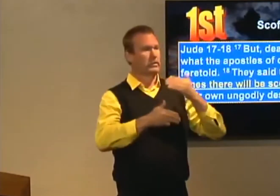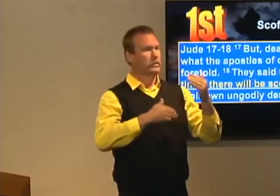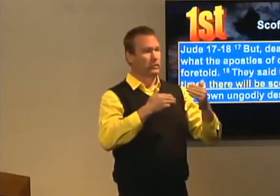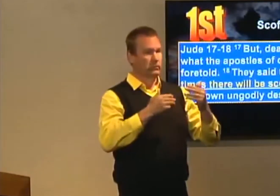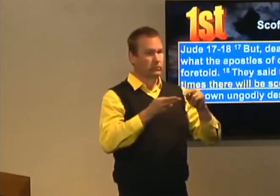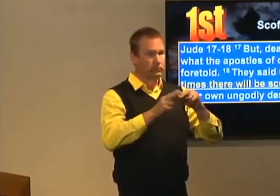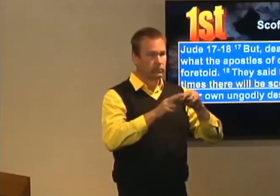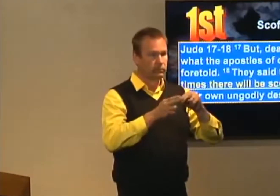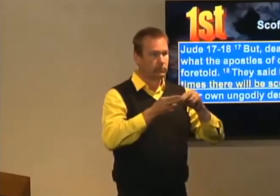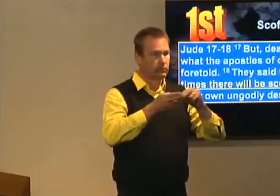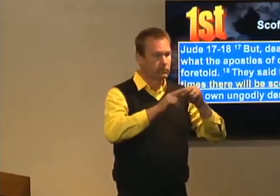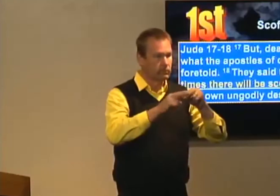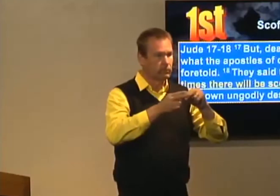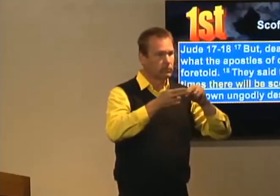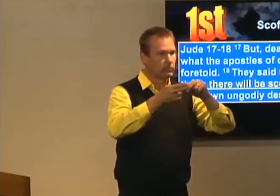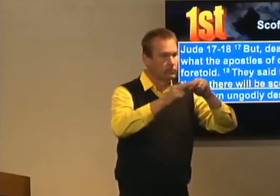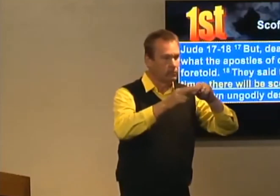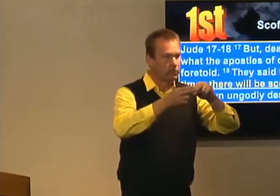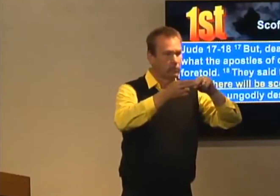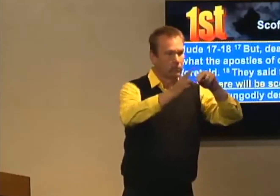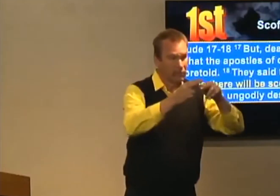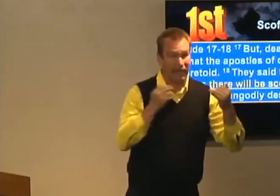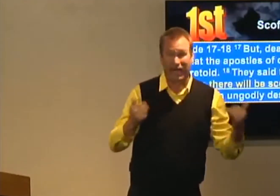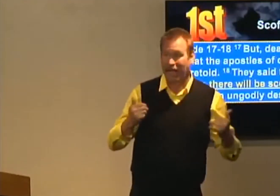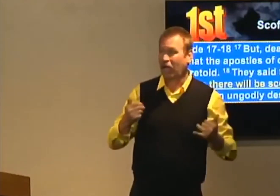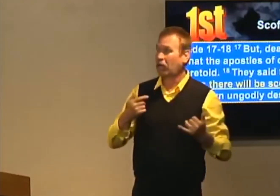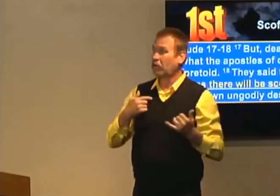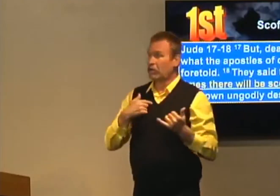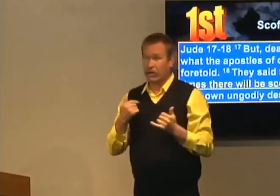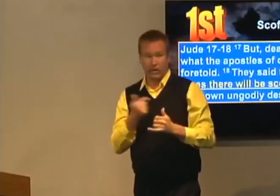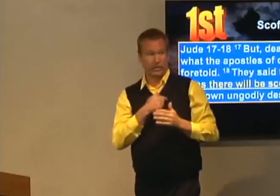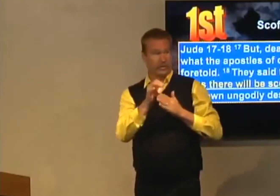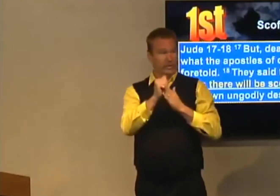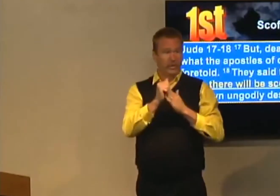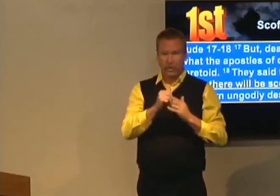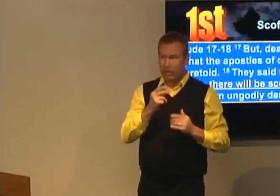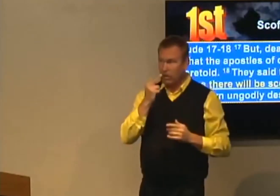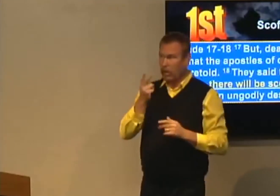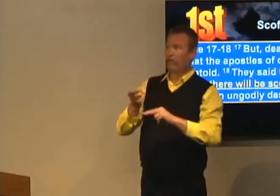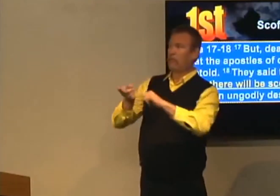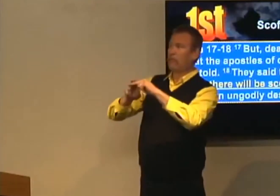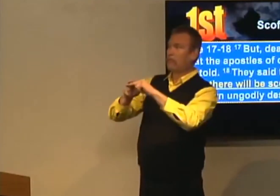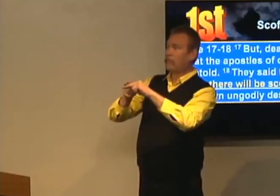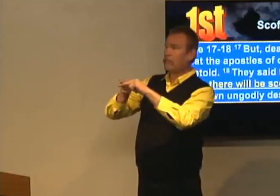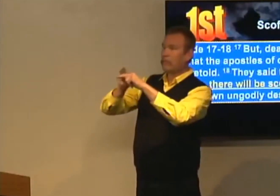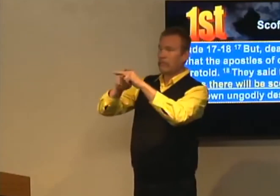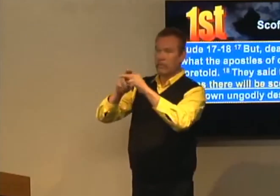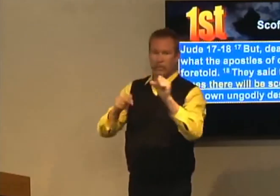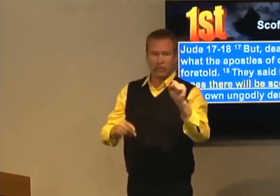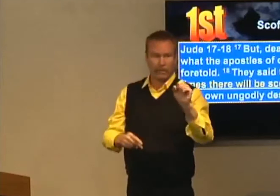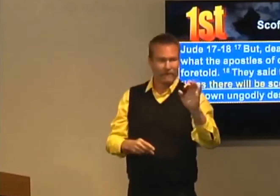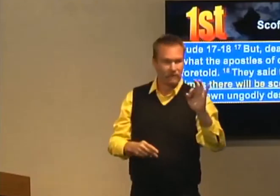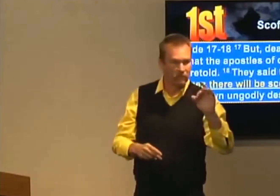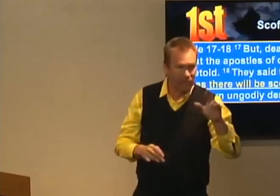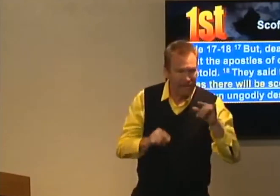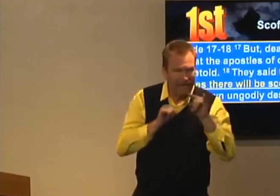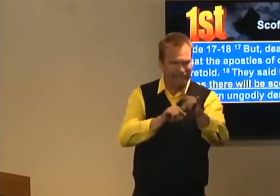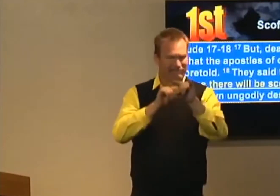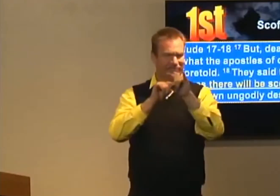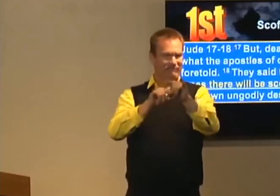He gave us this reminder. And now there's more and more and more things happening. And today, we notice and we can recognize that